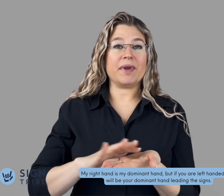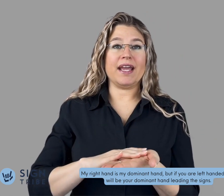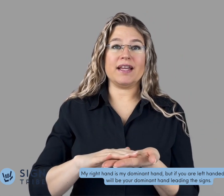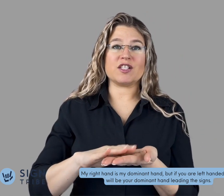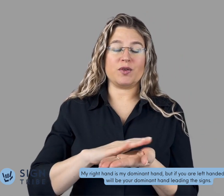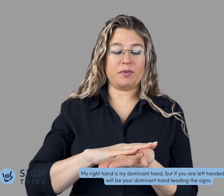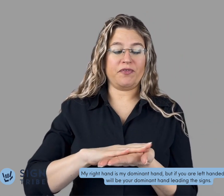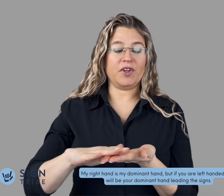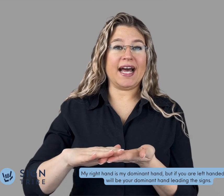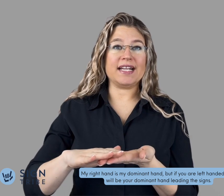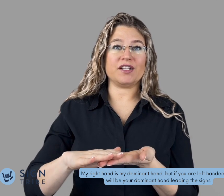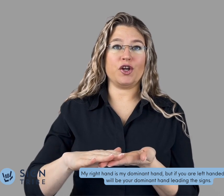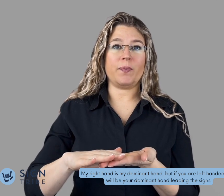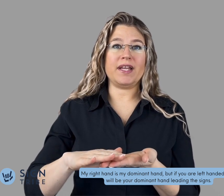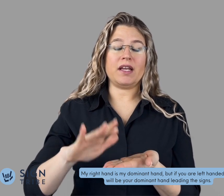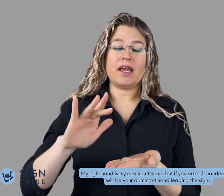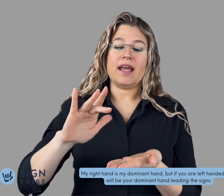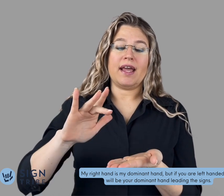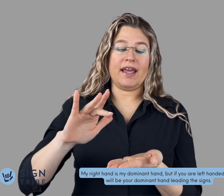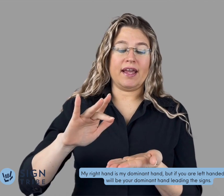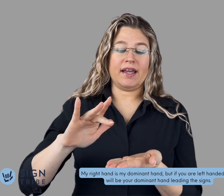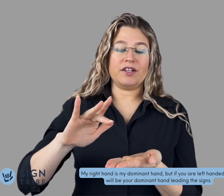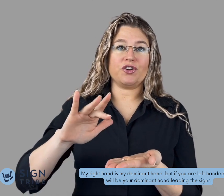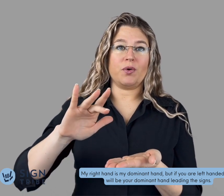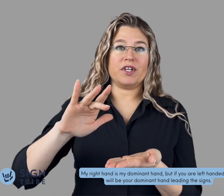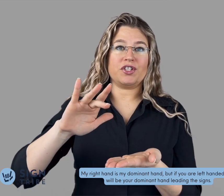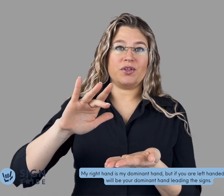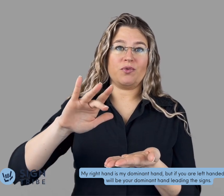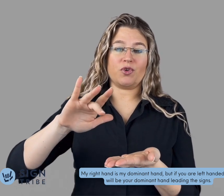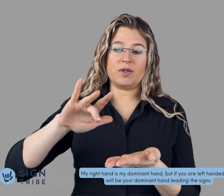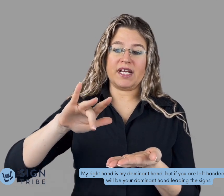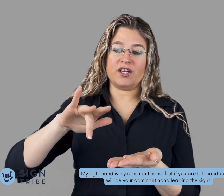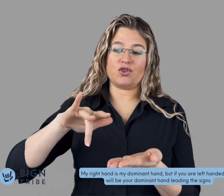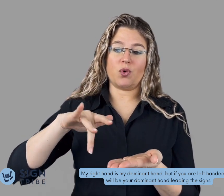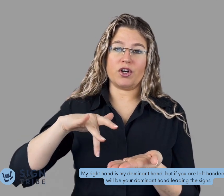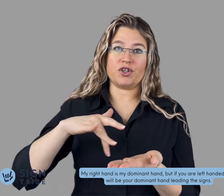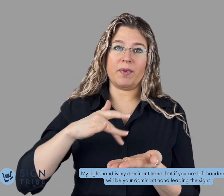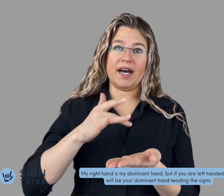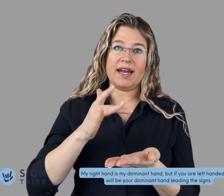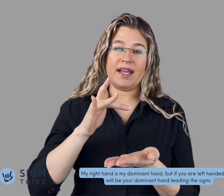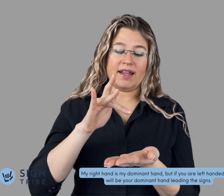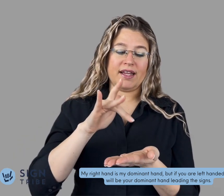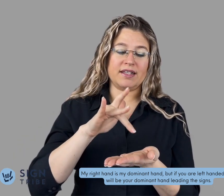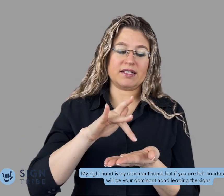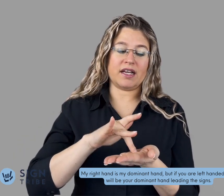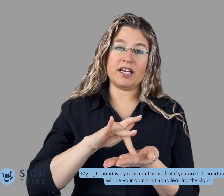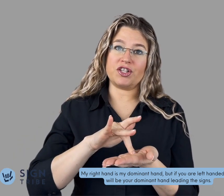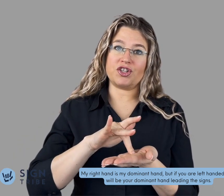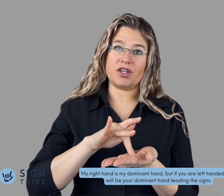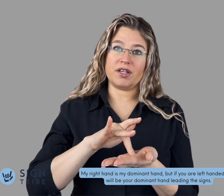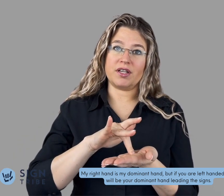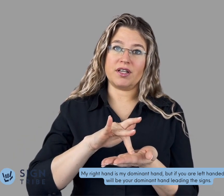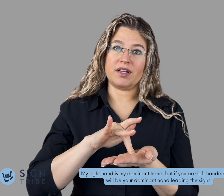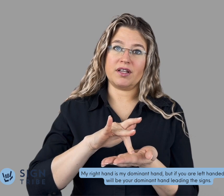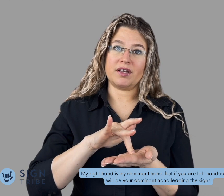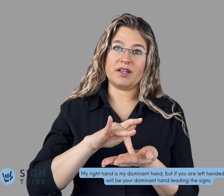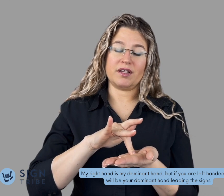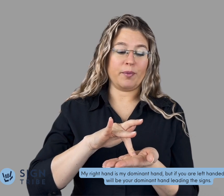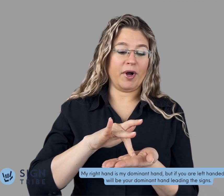hand is going to be flat and open, and you're going to rotate towards your body and then touch the palm